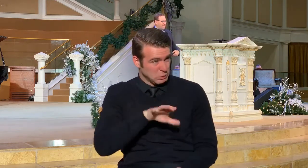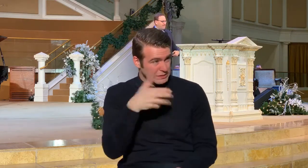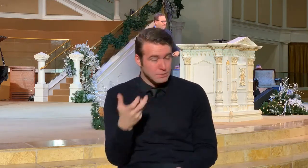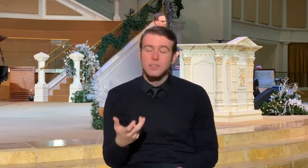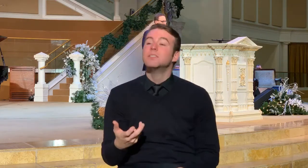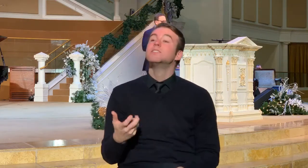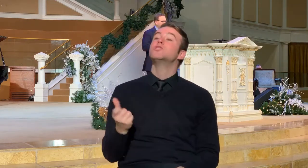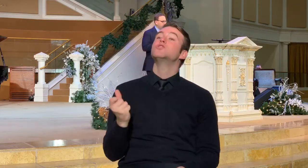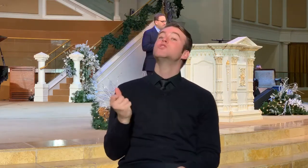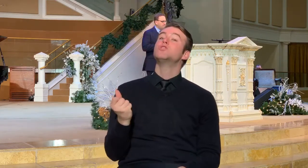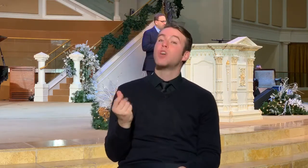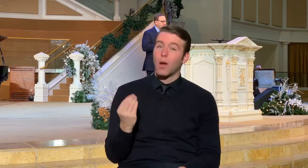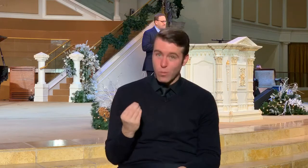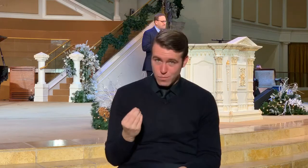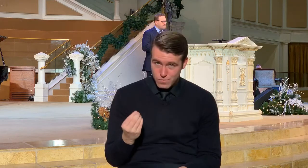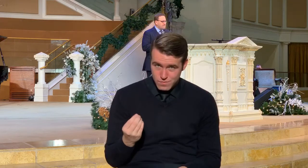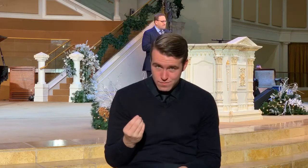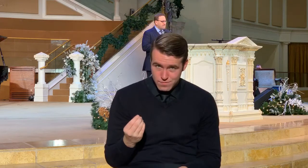So,